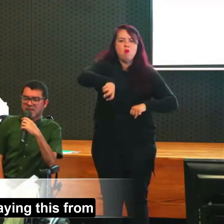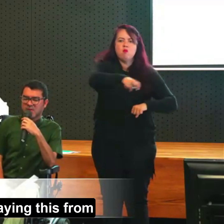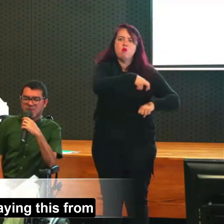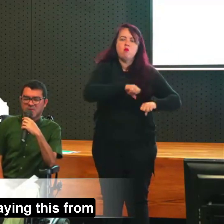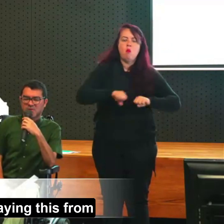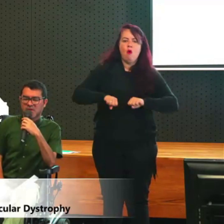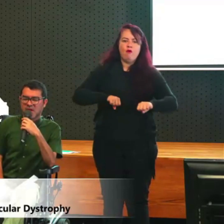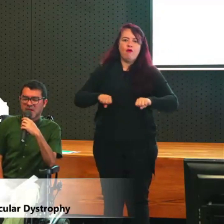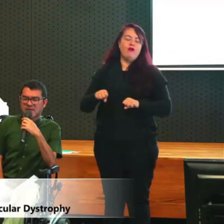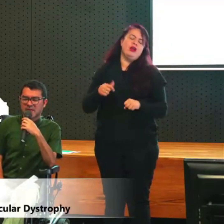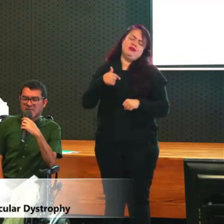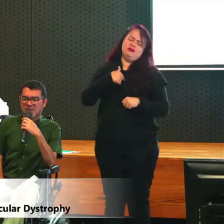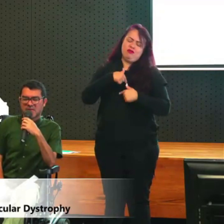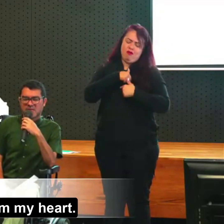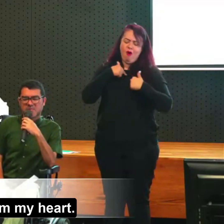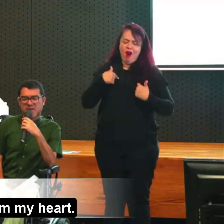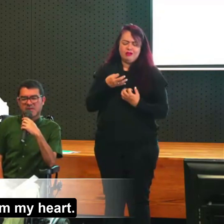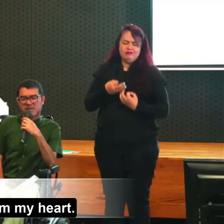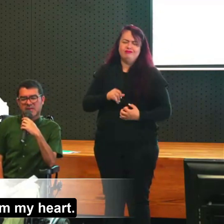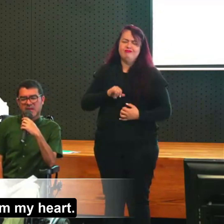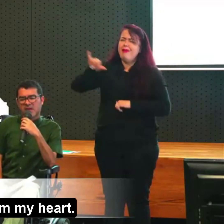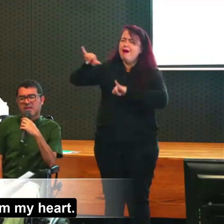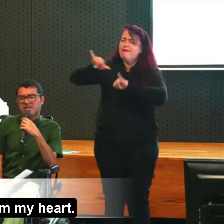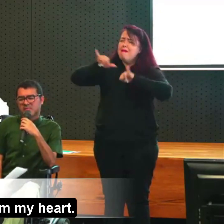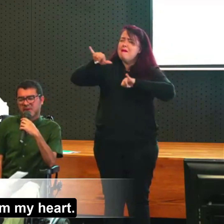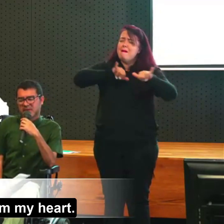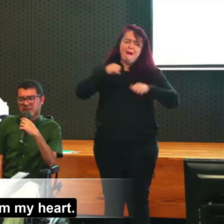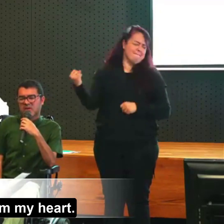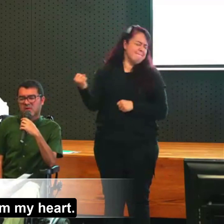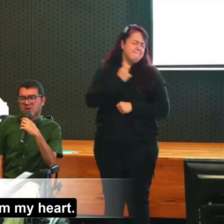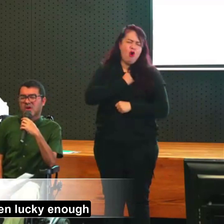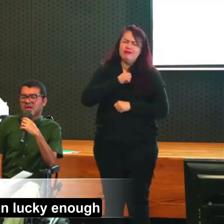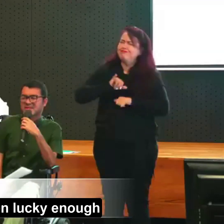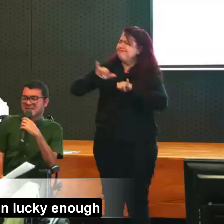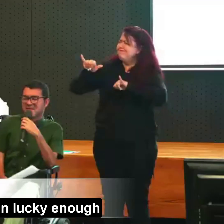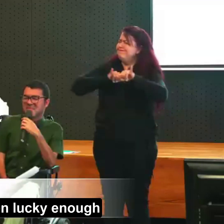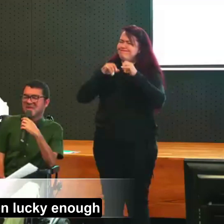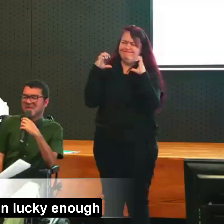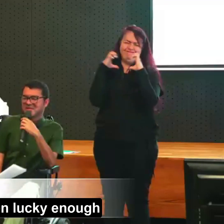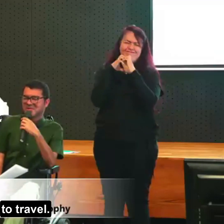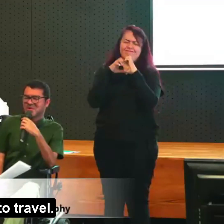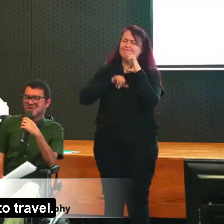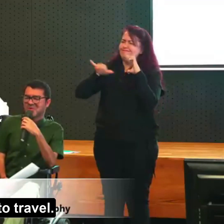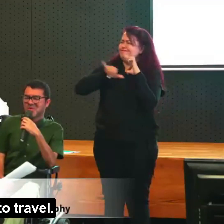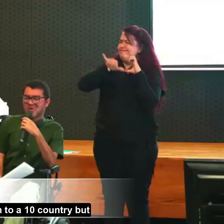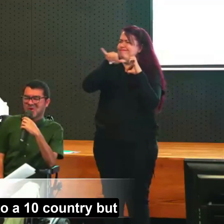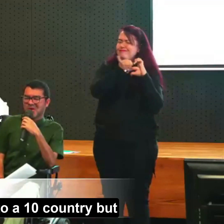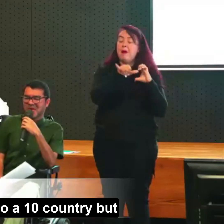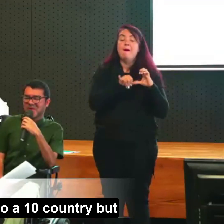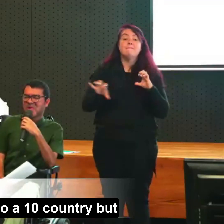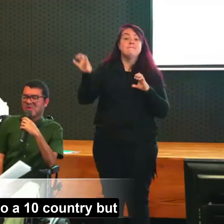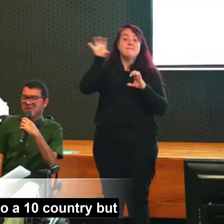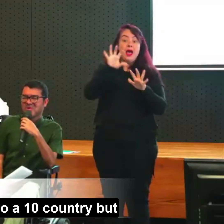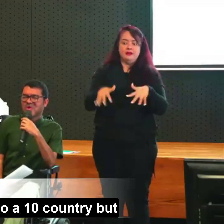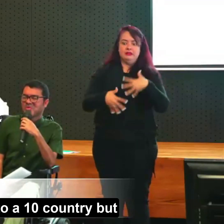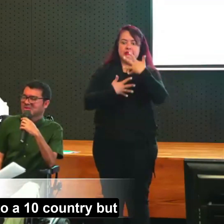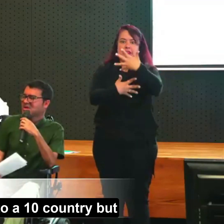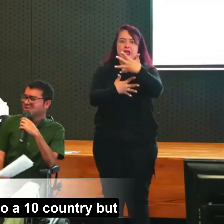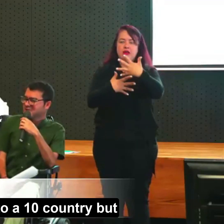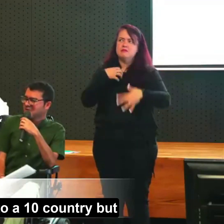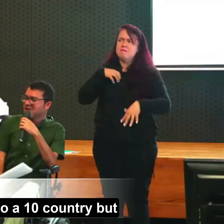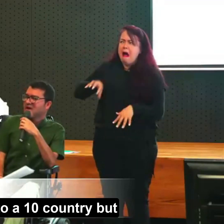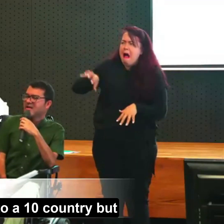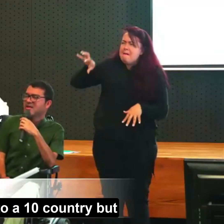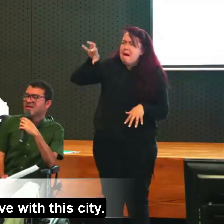I'm saying this from my heart. I've been lucky enough to travel. I've been to over 10